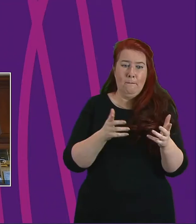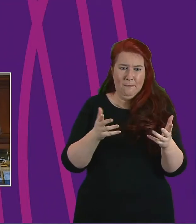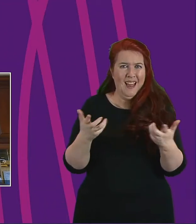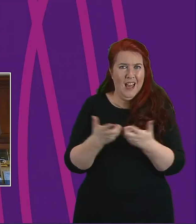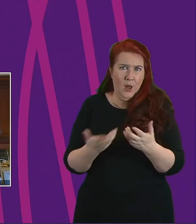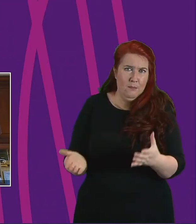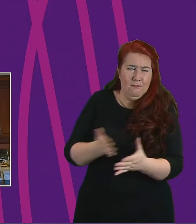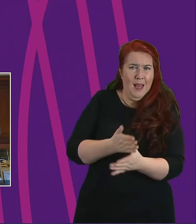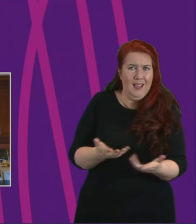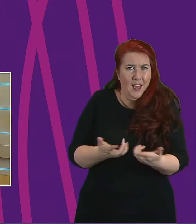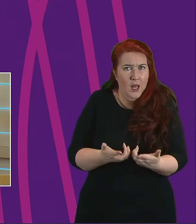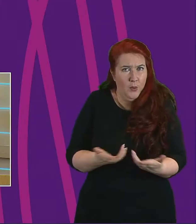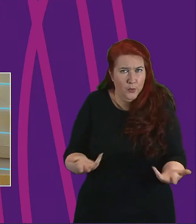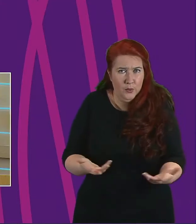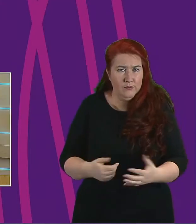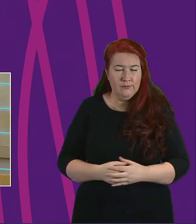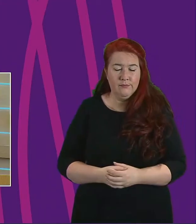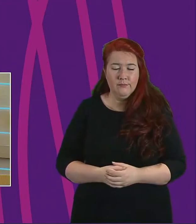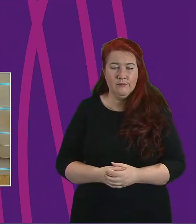harder.